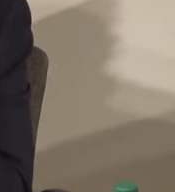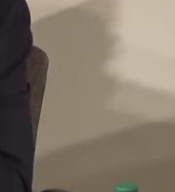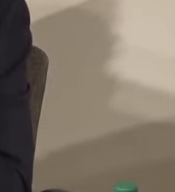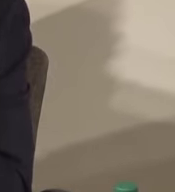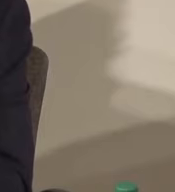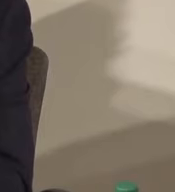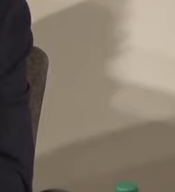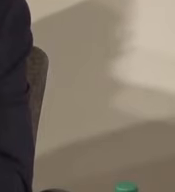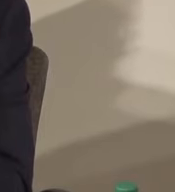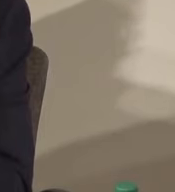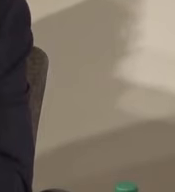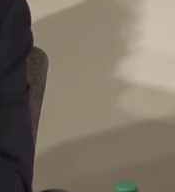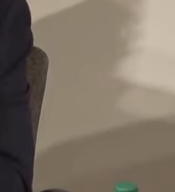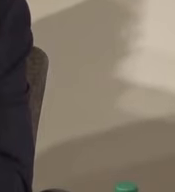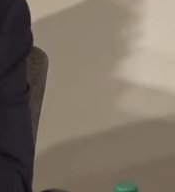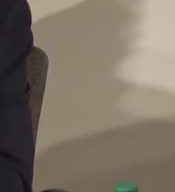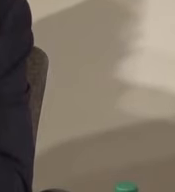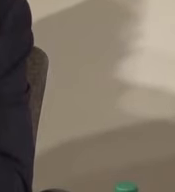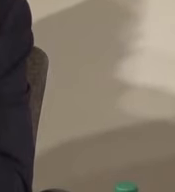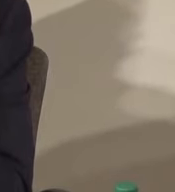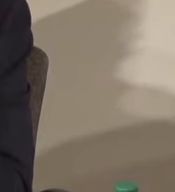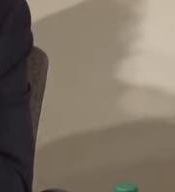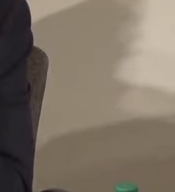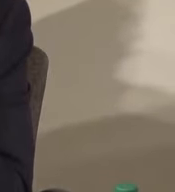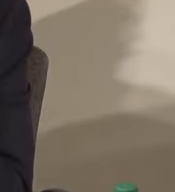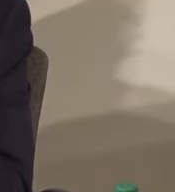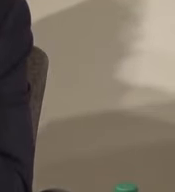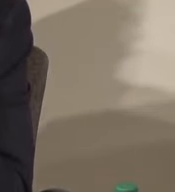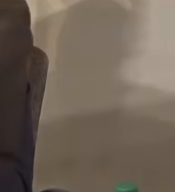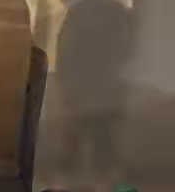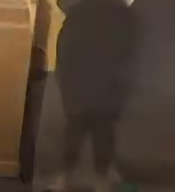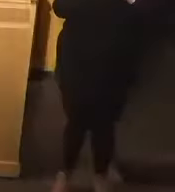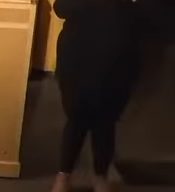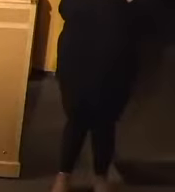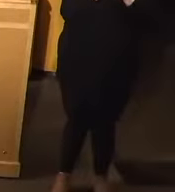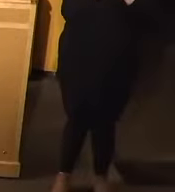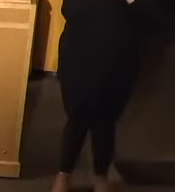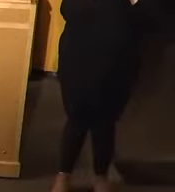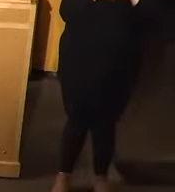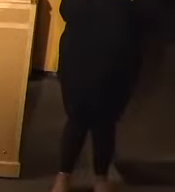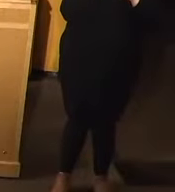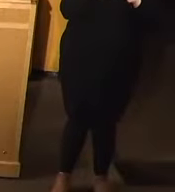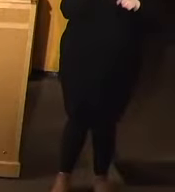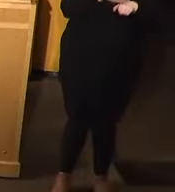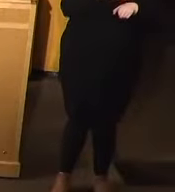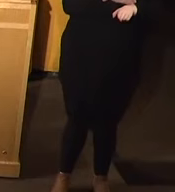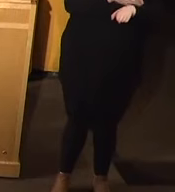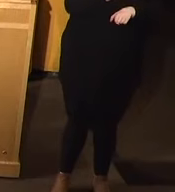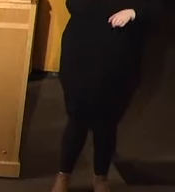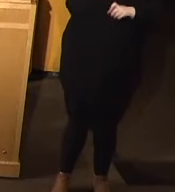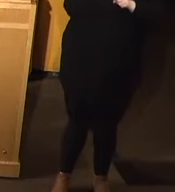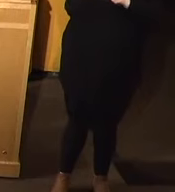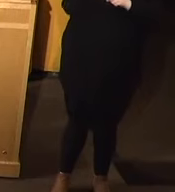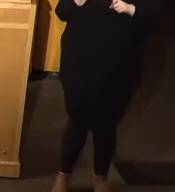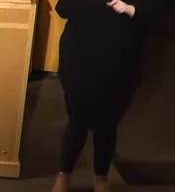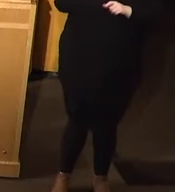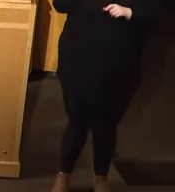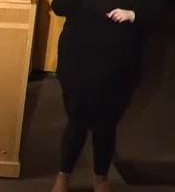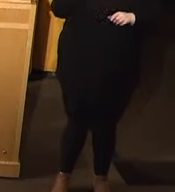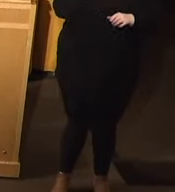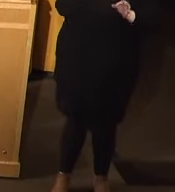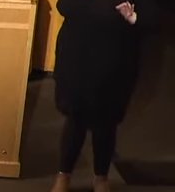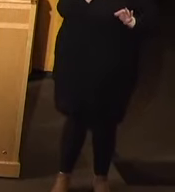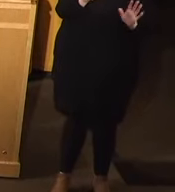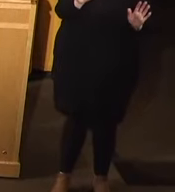And we were, and so I took over that department, and we began to make strides. Now, four and a half years later, we weren't perfect,